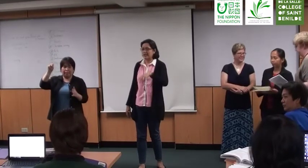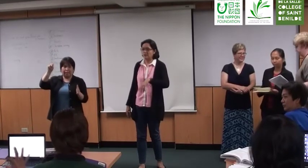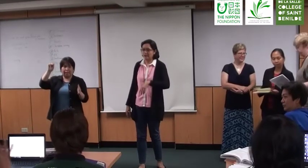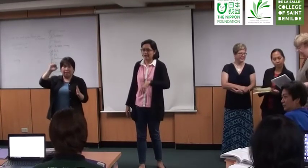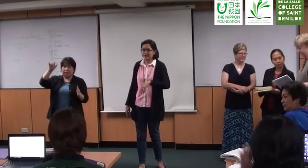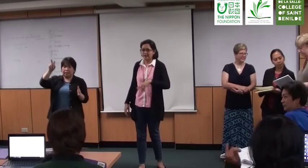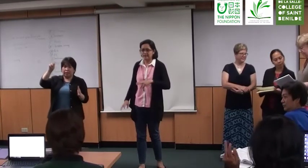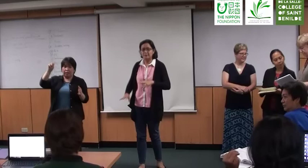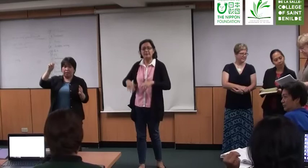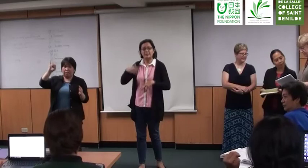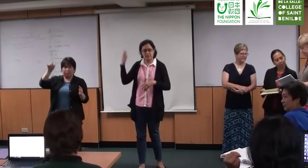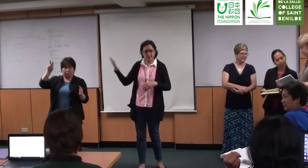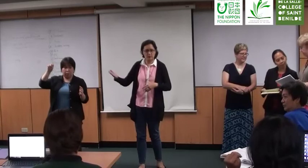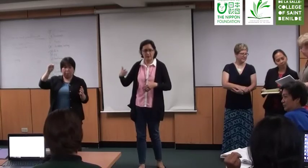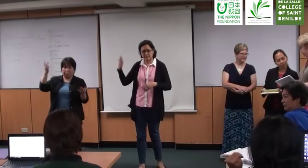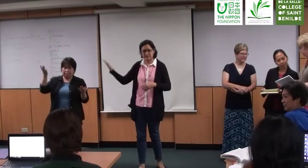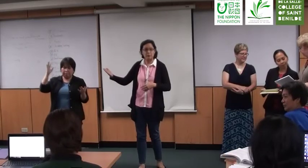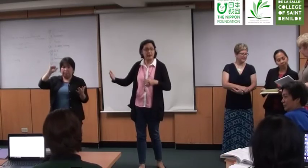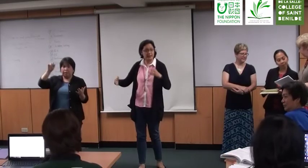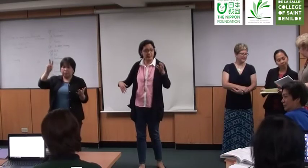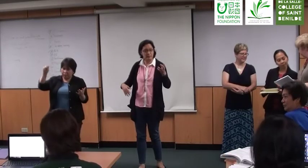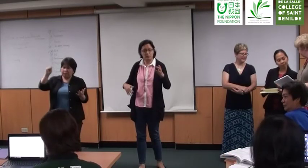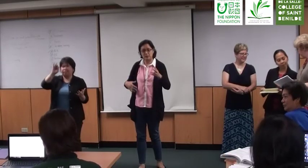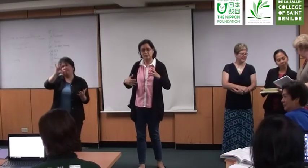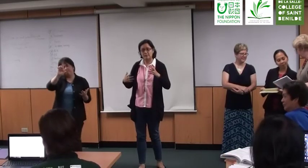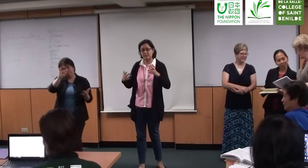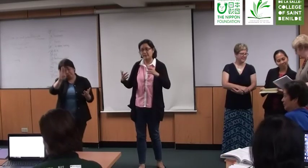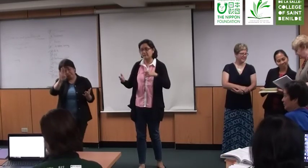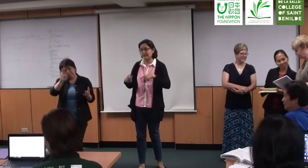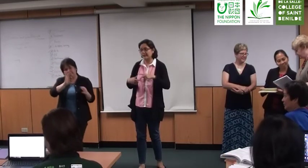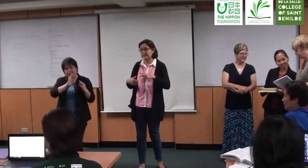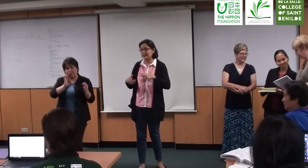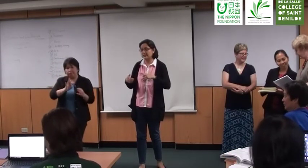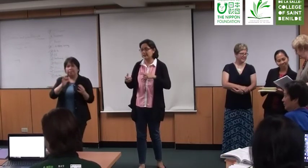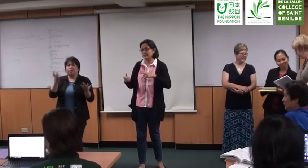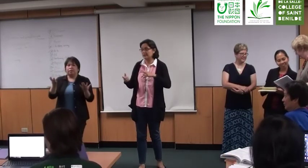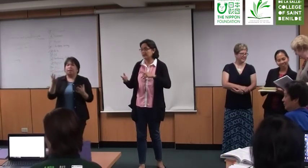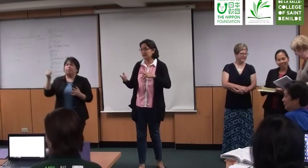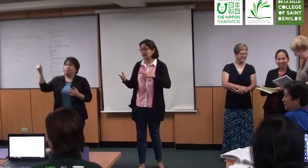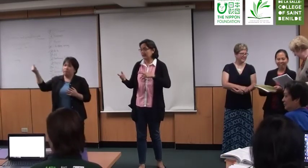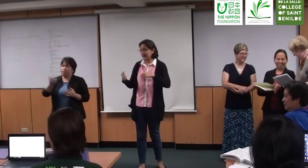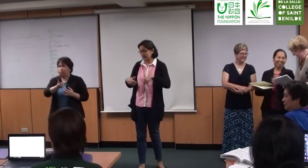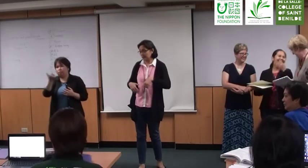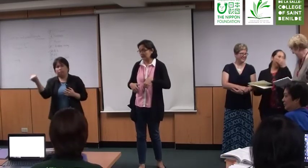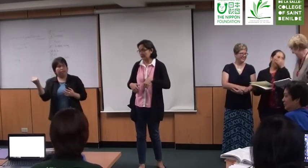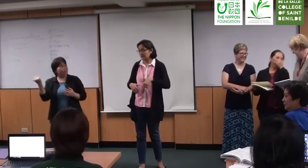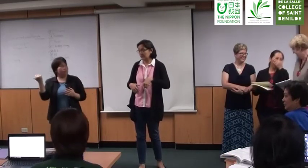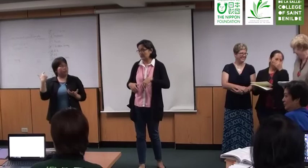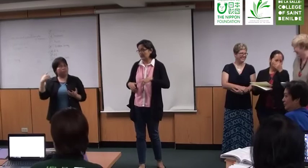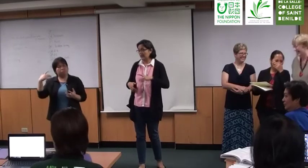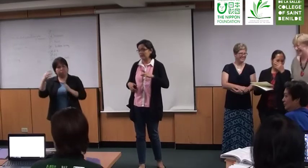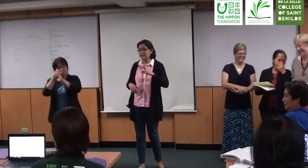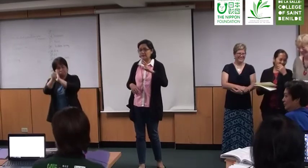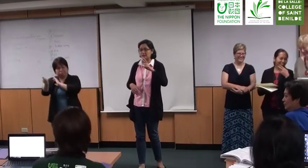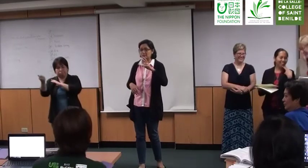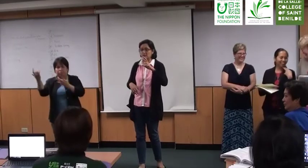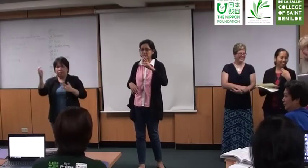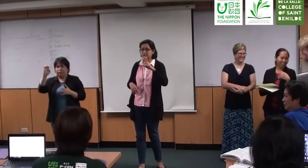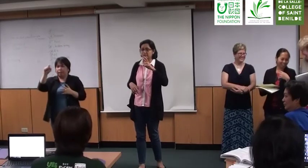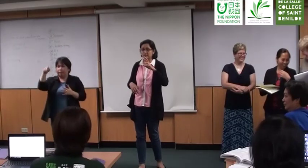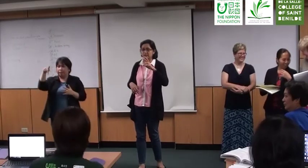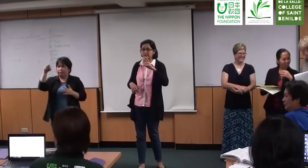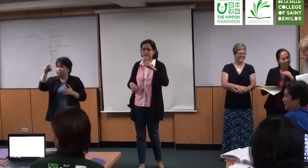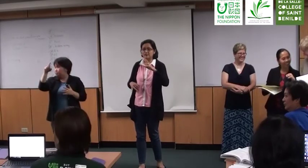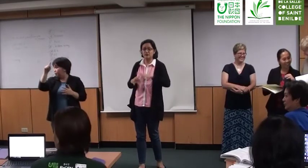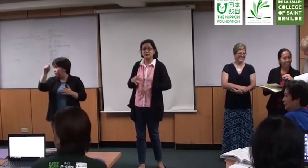In January, sometime January, February, we will be inviting other experts in the field